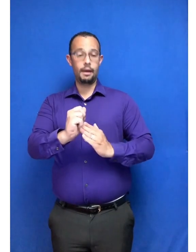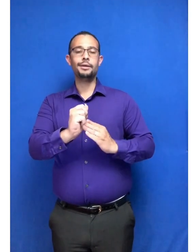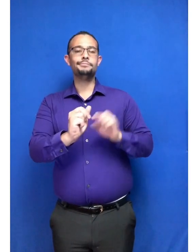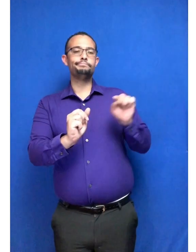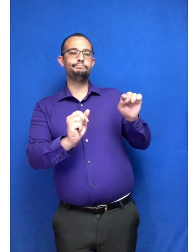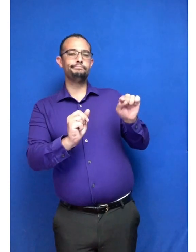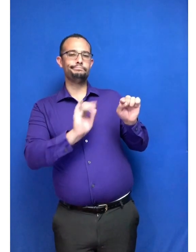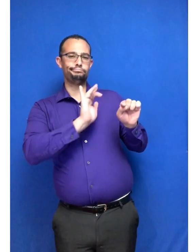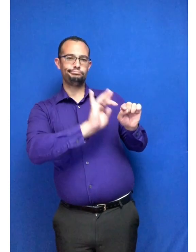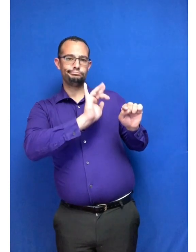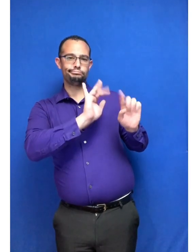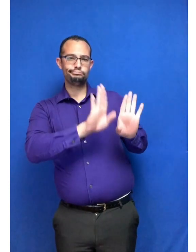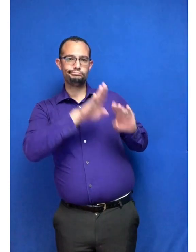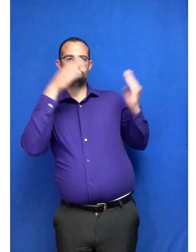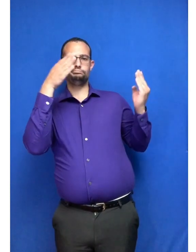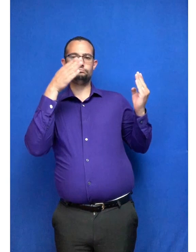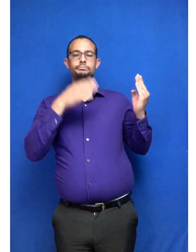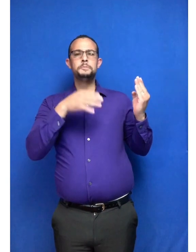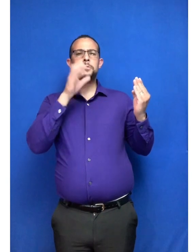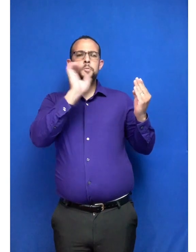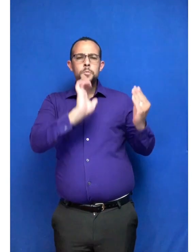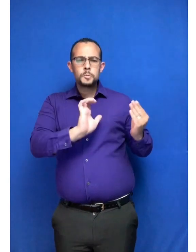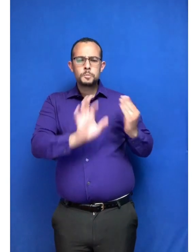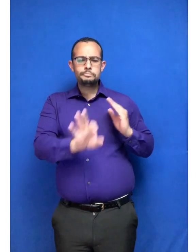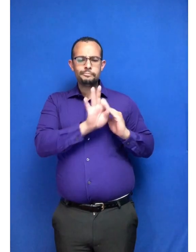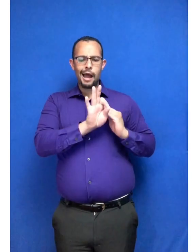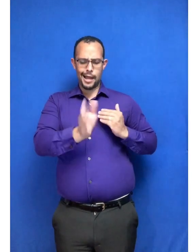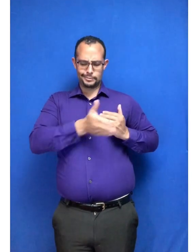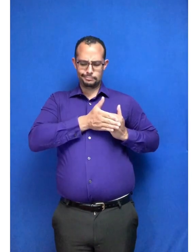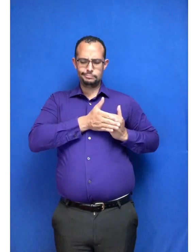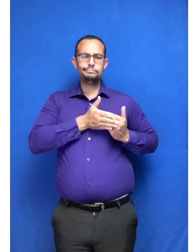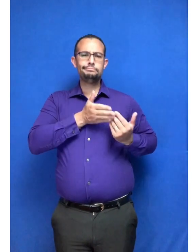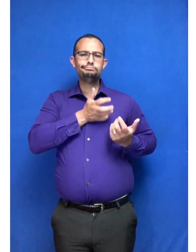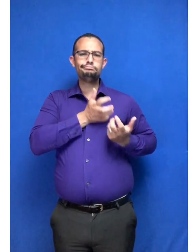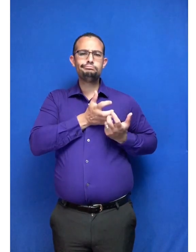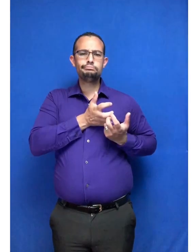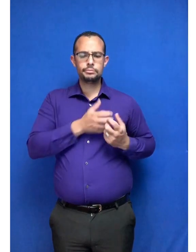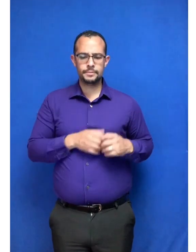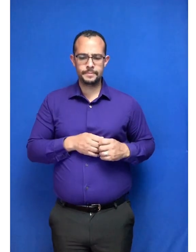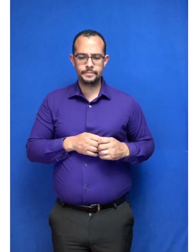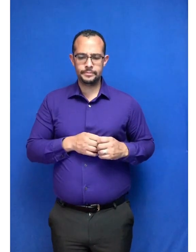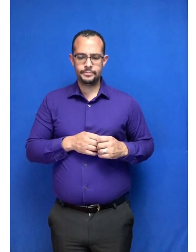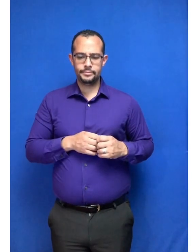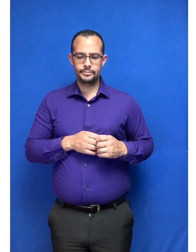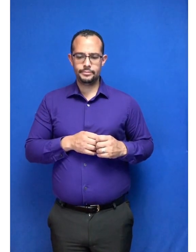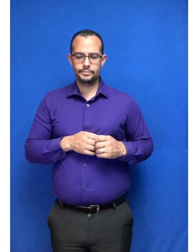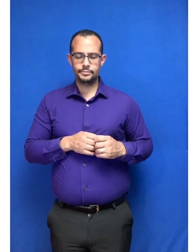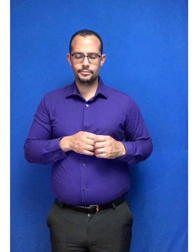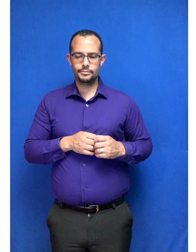and find the additional shelters that will be opened up this year in your area.